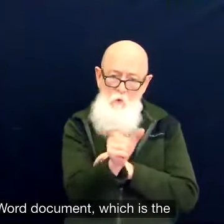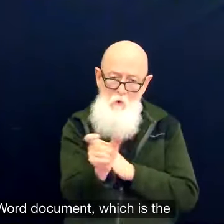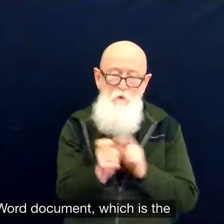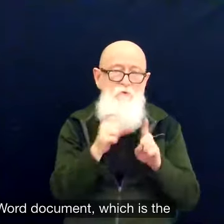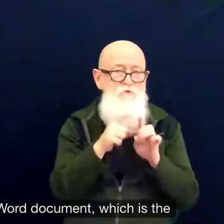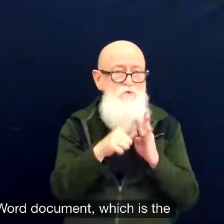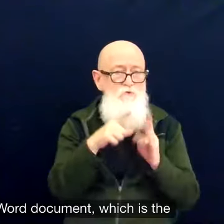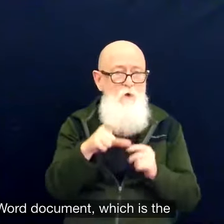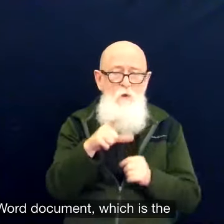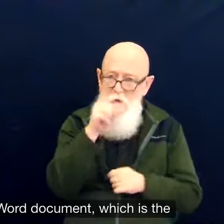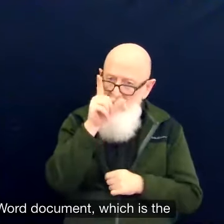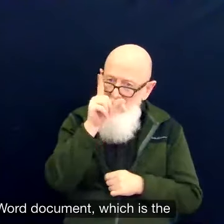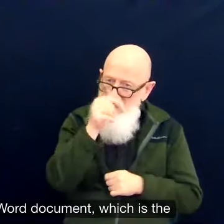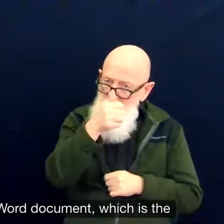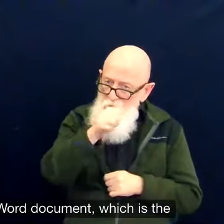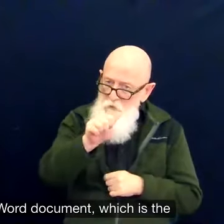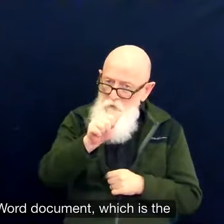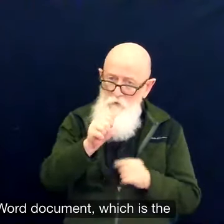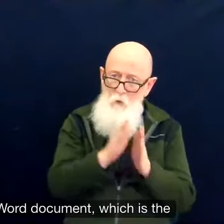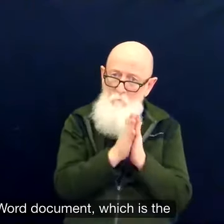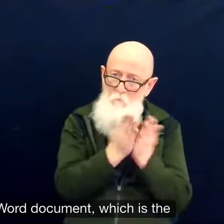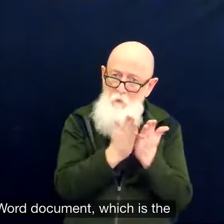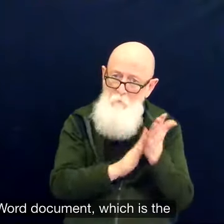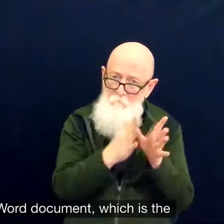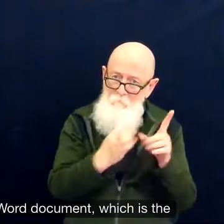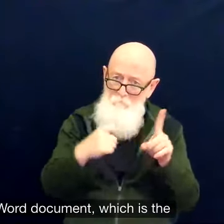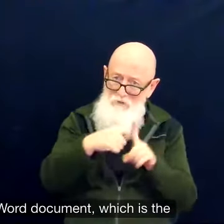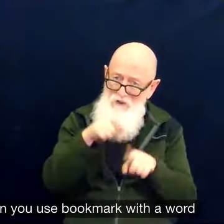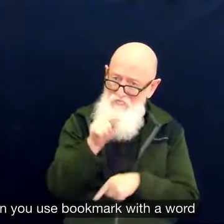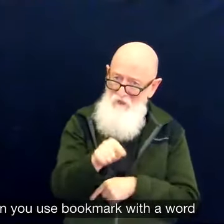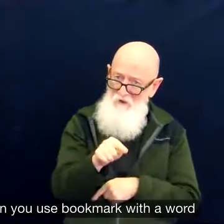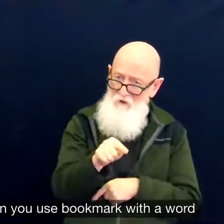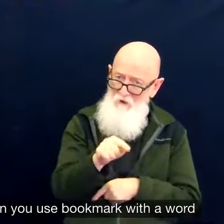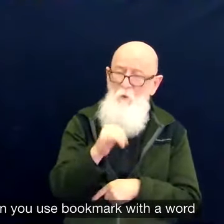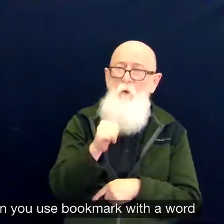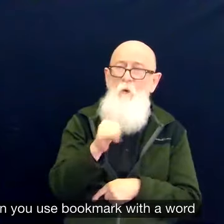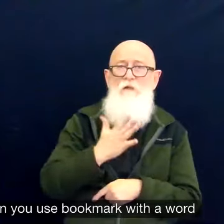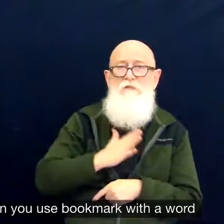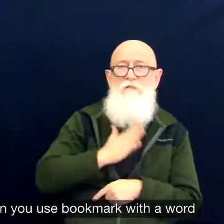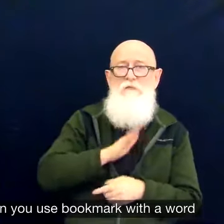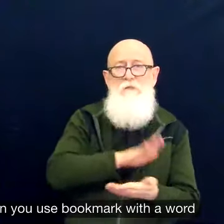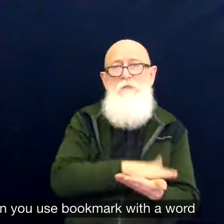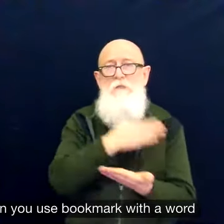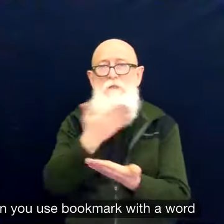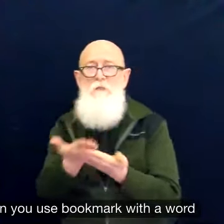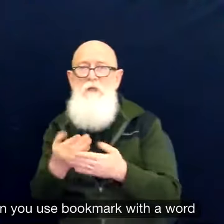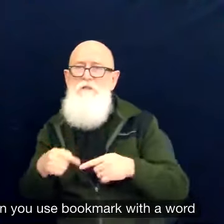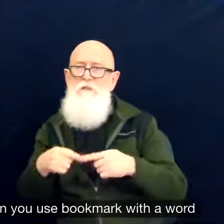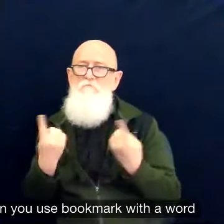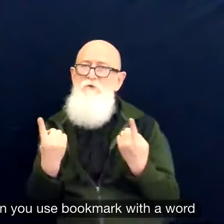can you use bookmark with a Word document, or do we have to convert it to a different format?